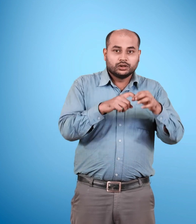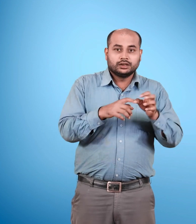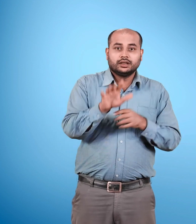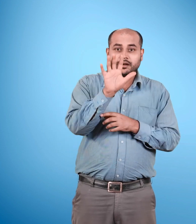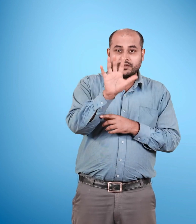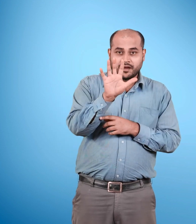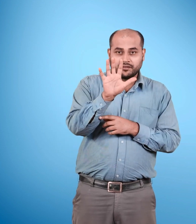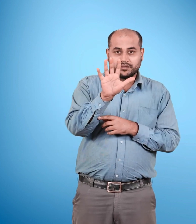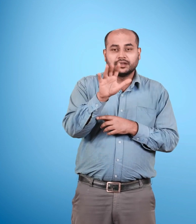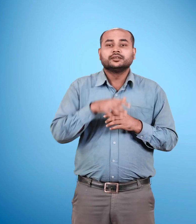5.